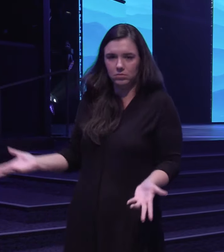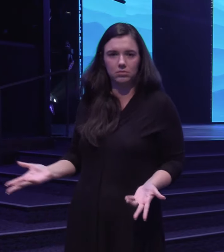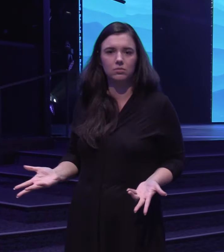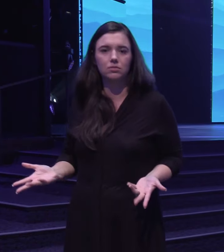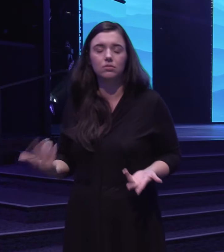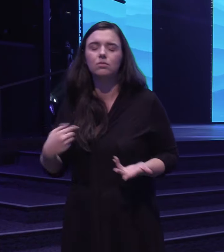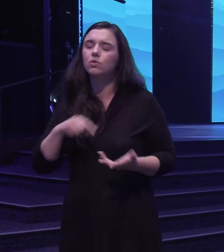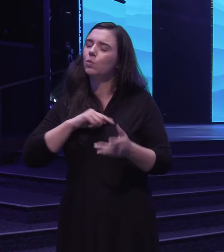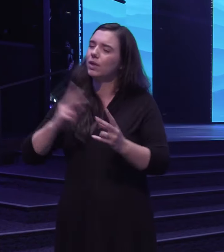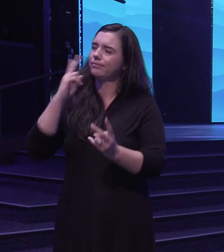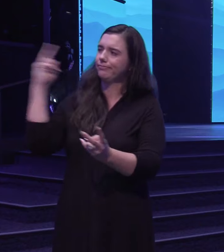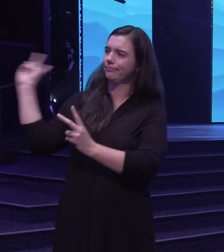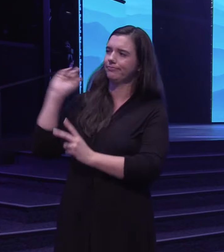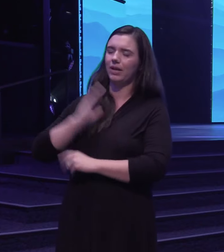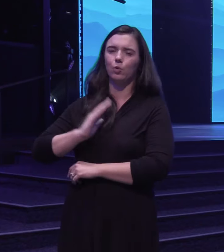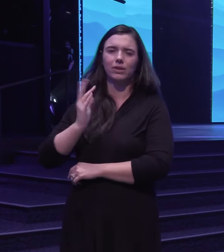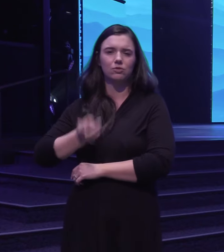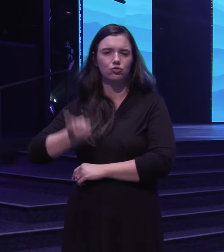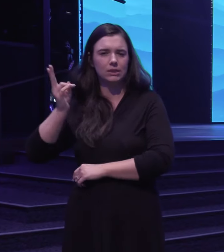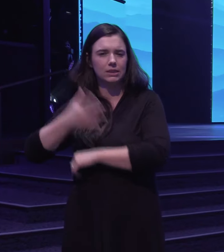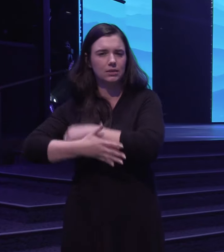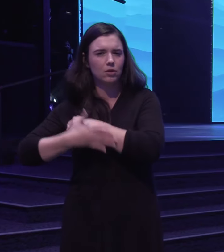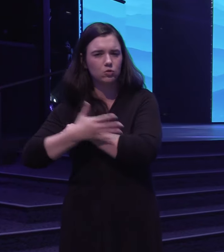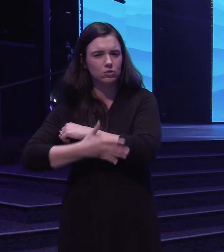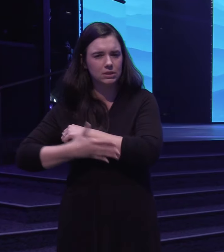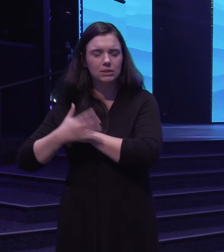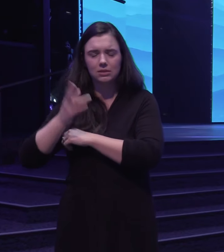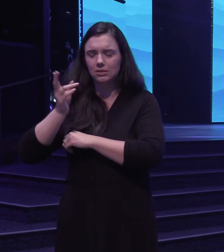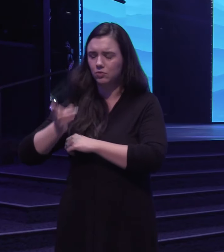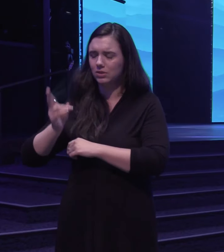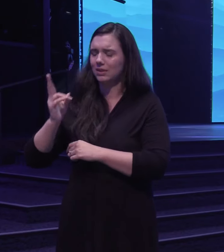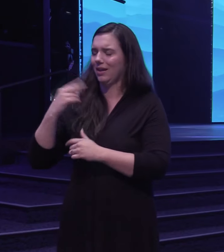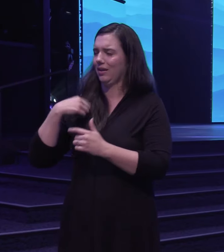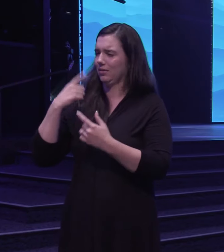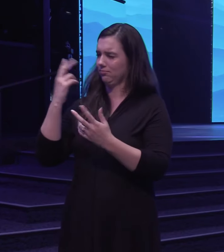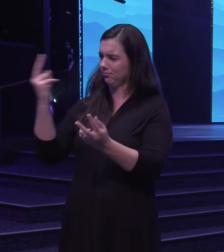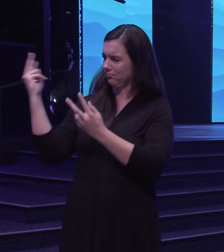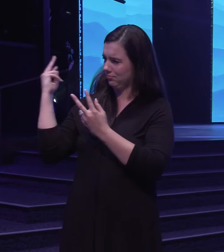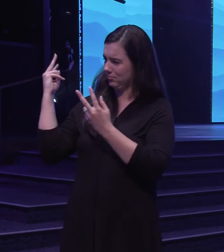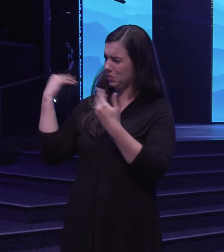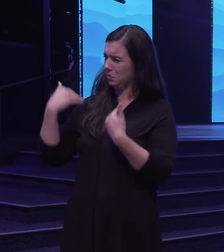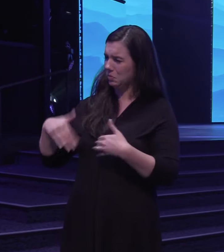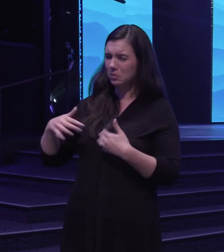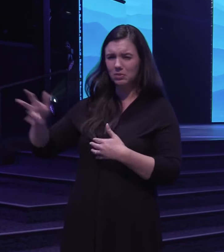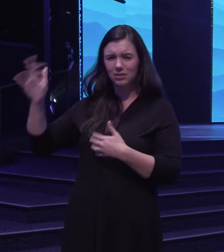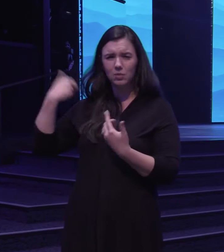And when we look back on our history and how effective we were